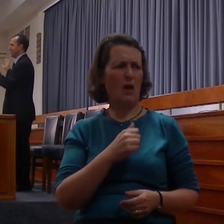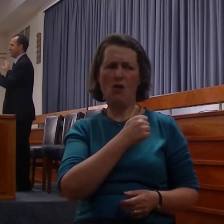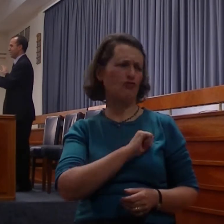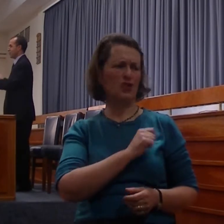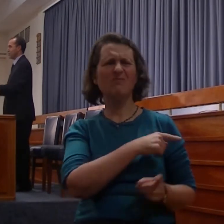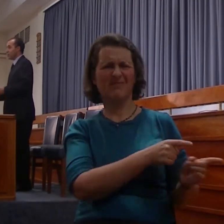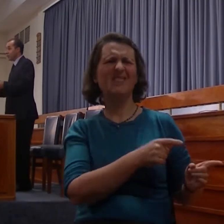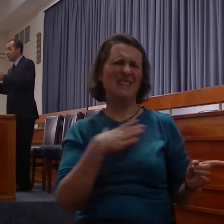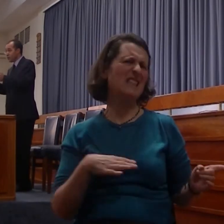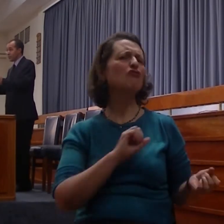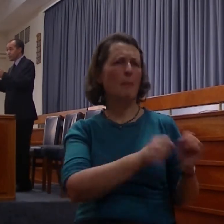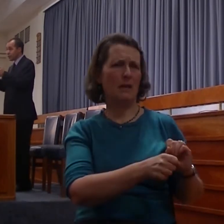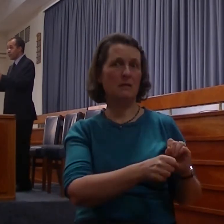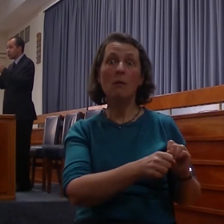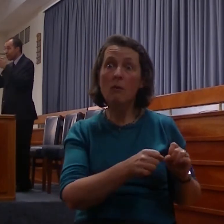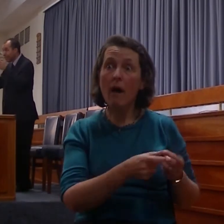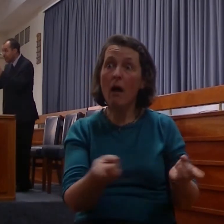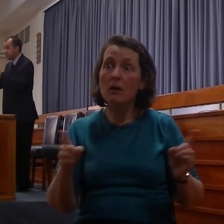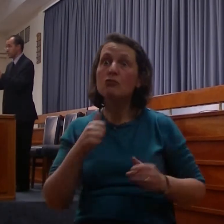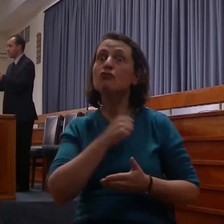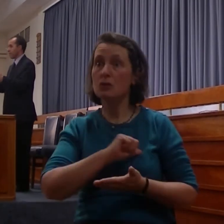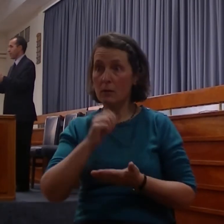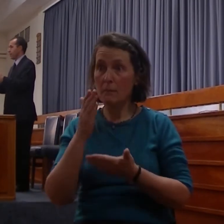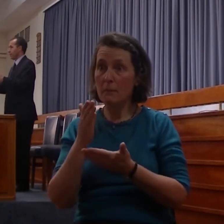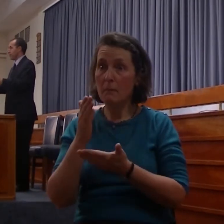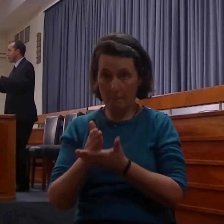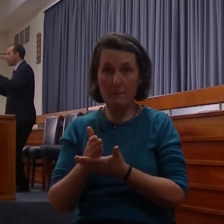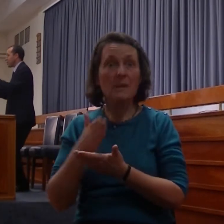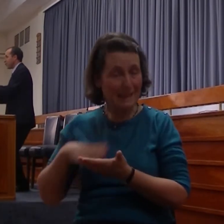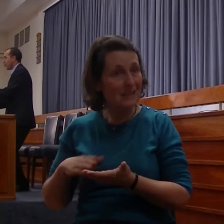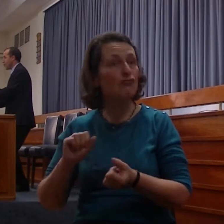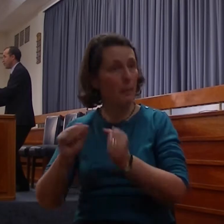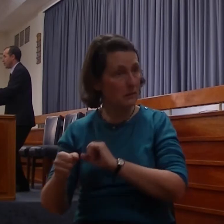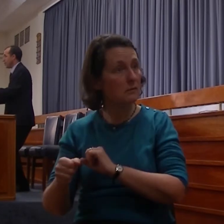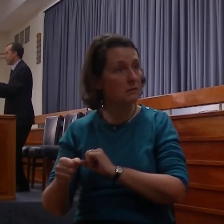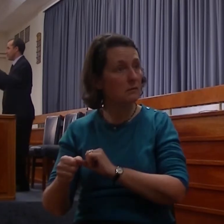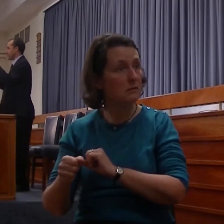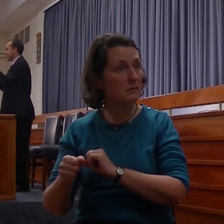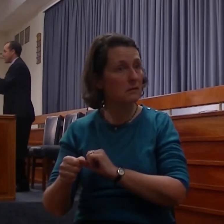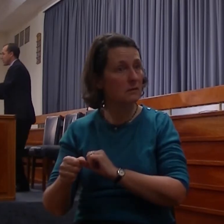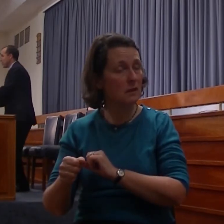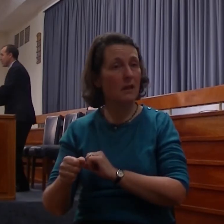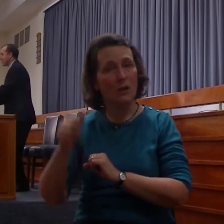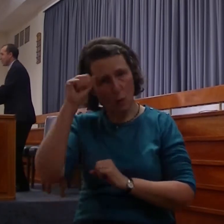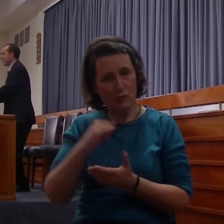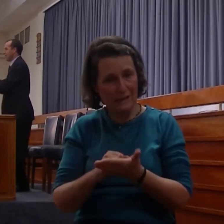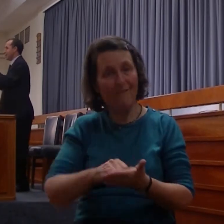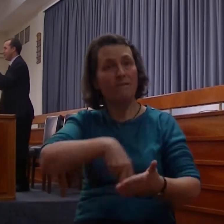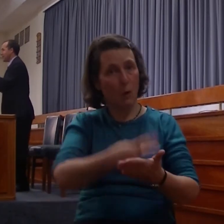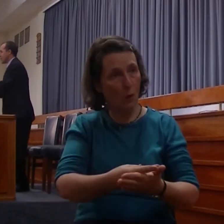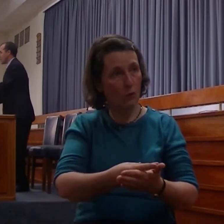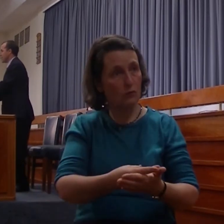the repentance here is not to non-believers. We think sometimes repentance is only to non-believers. No, the Lord is talking